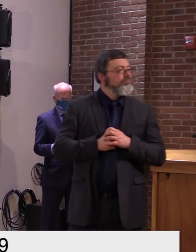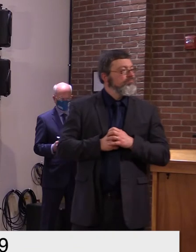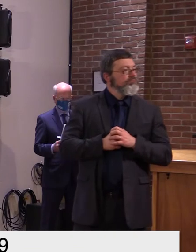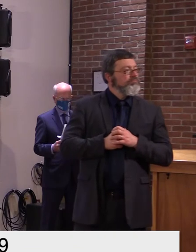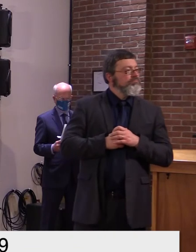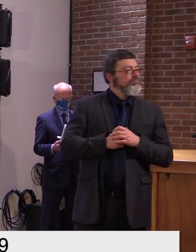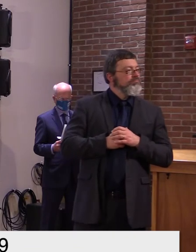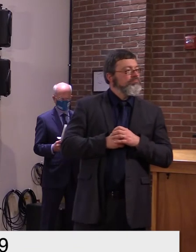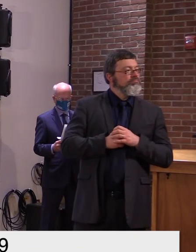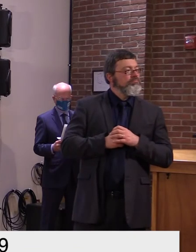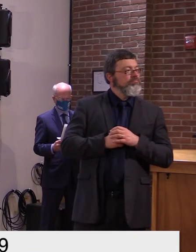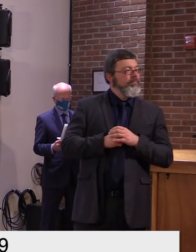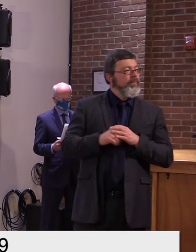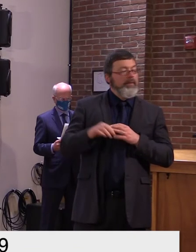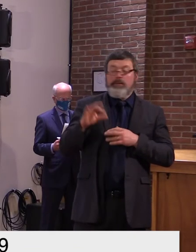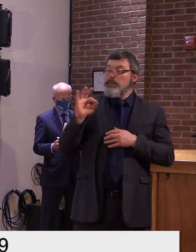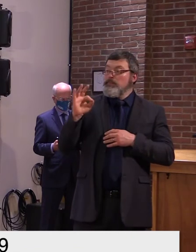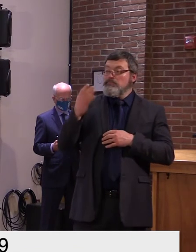Thank you.